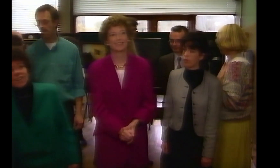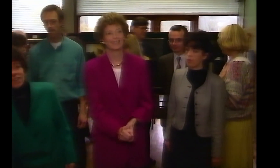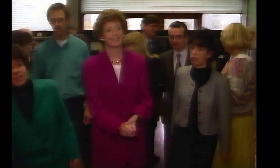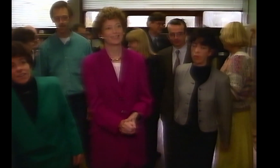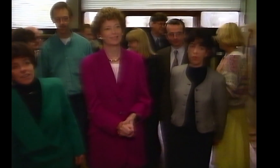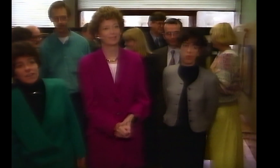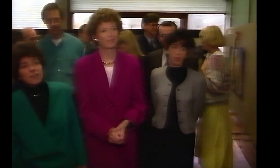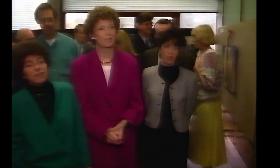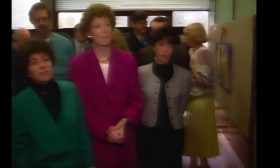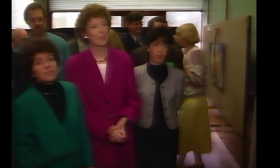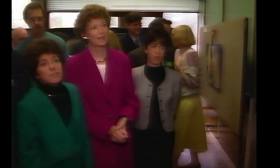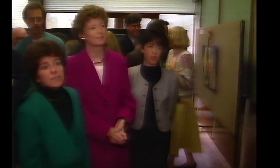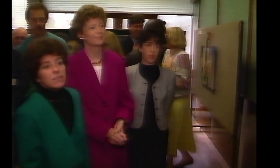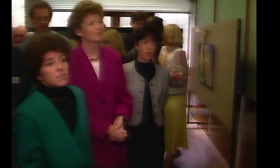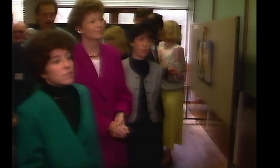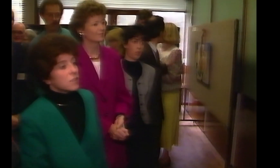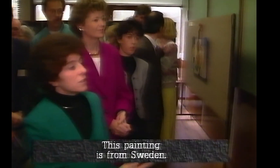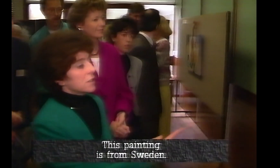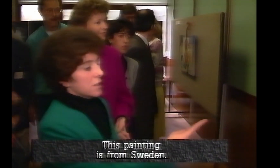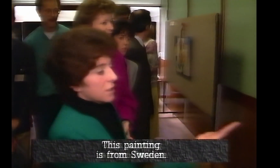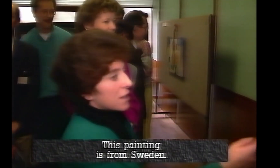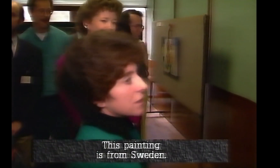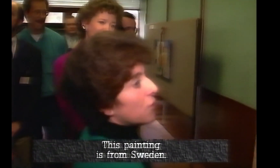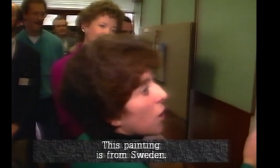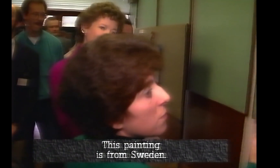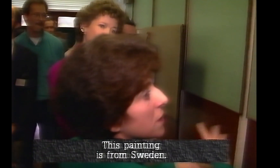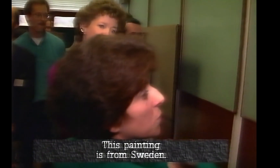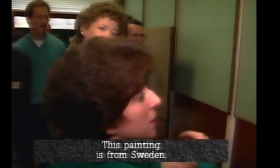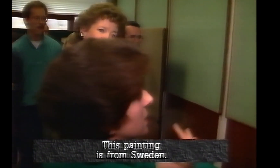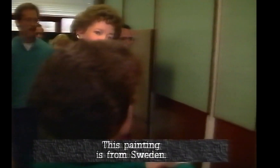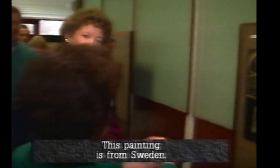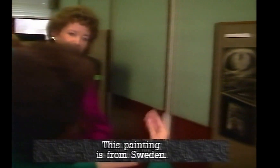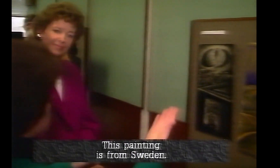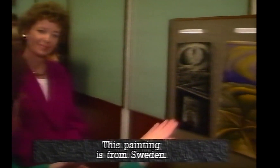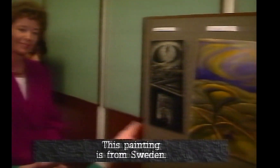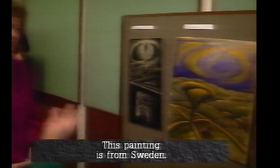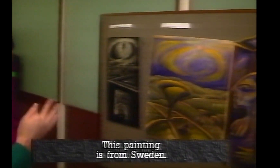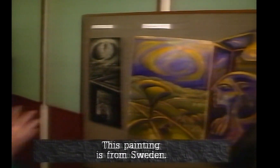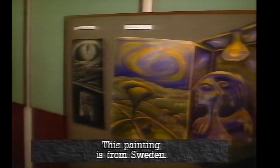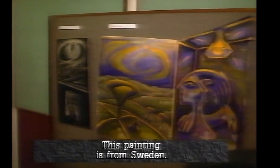in the celebrations of the festival. Our friends from Sign of the Times have sent us this film.